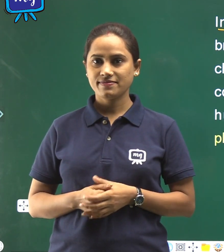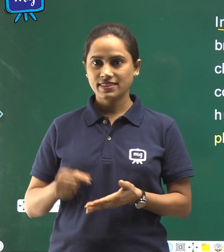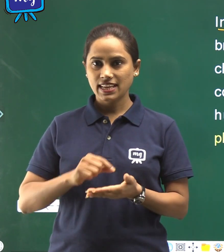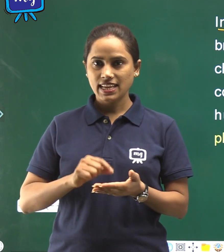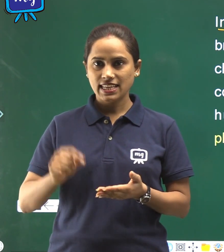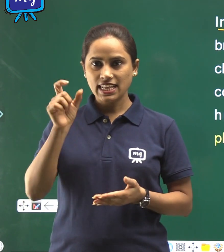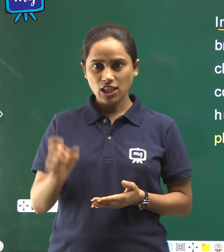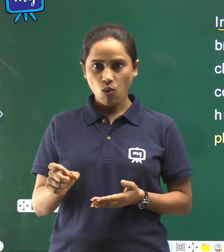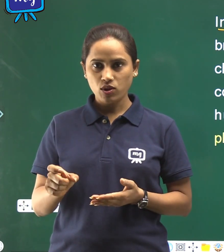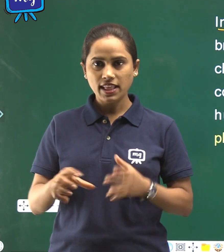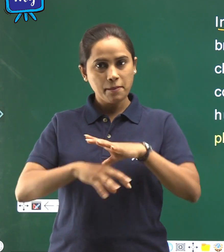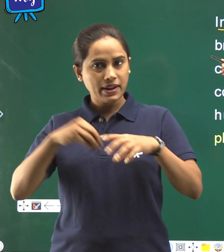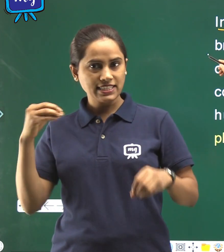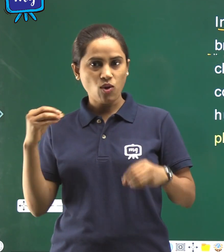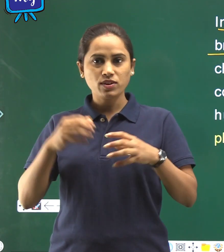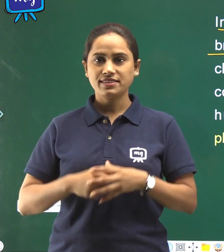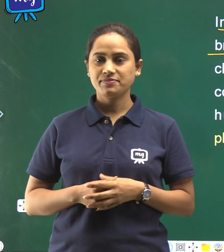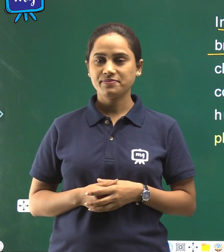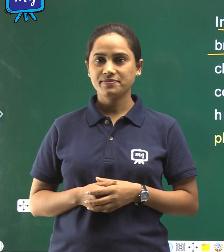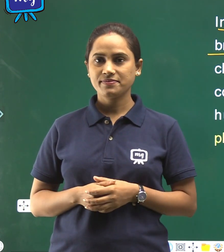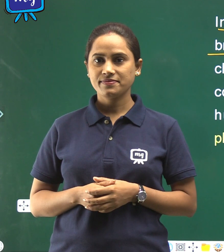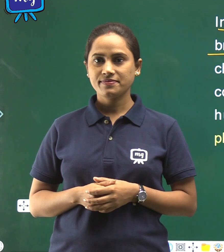the author brings out